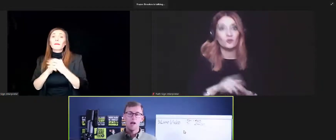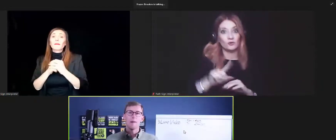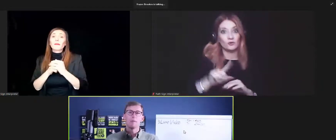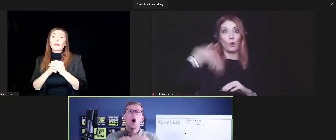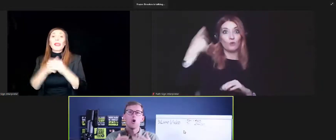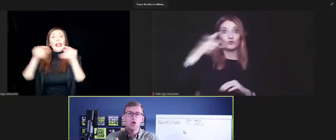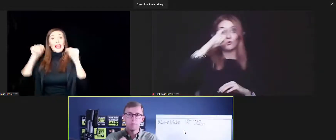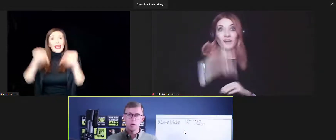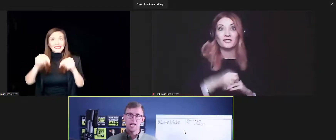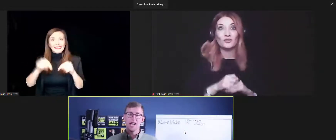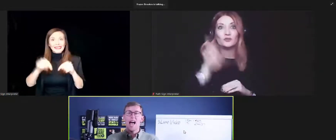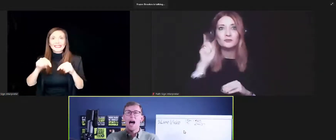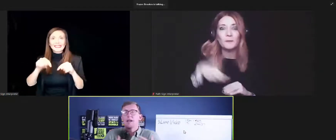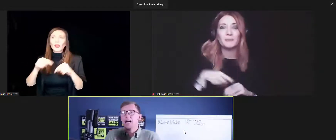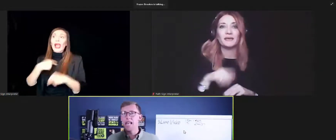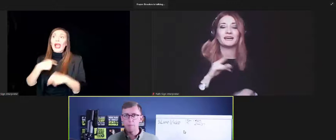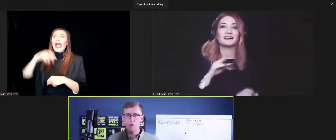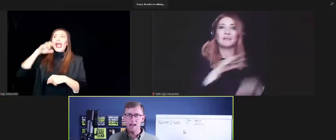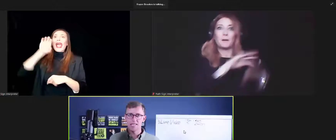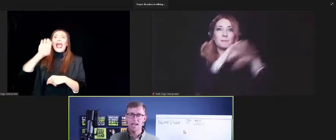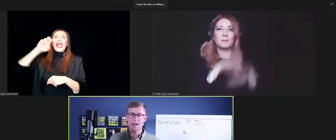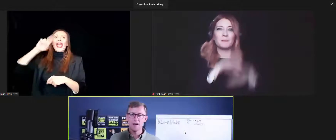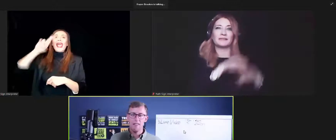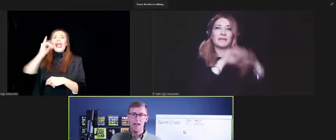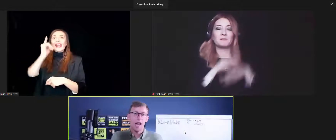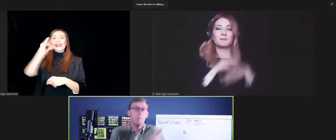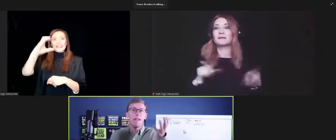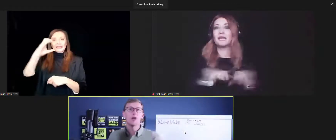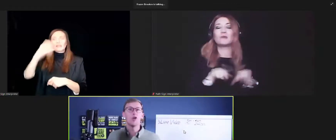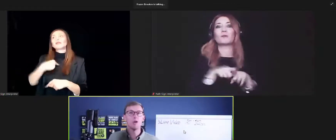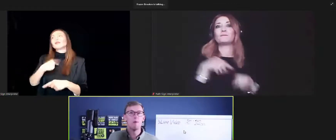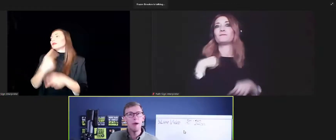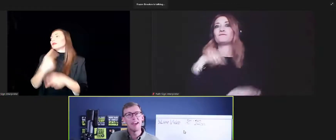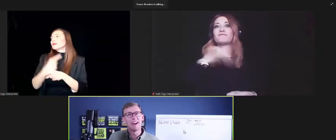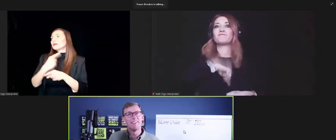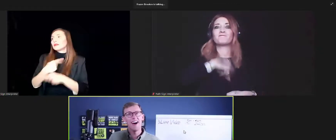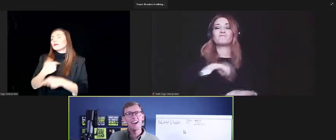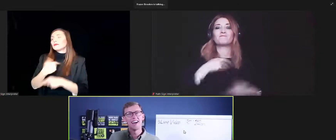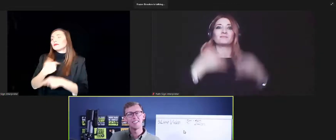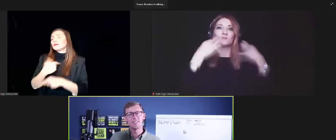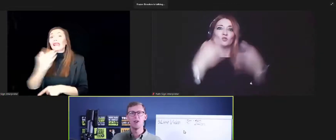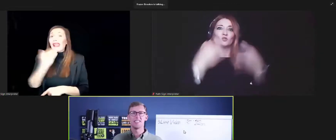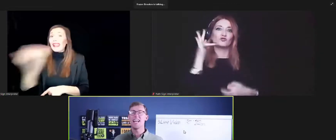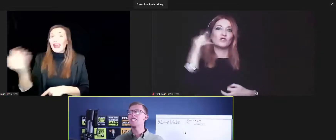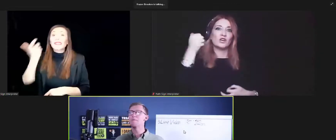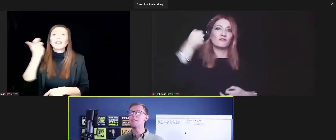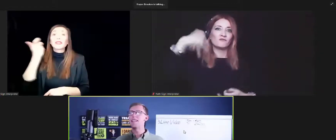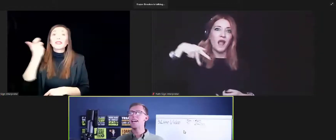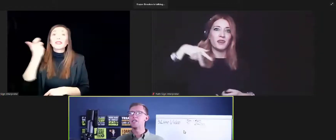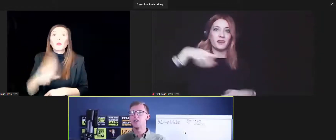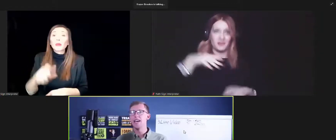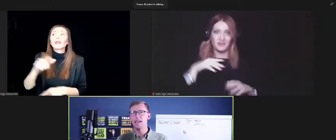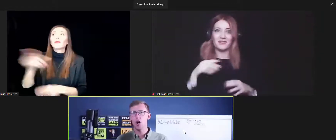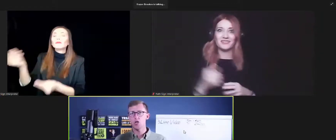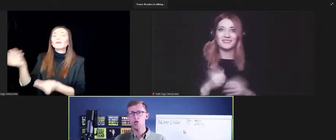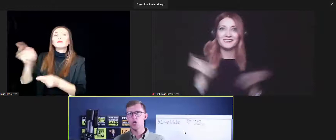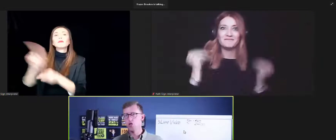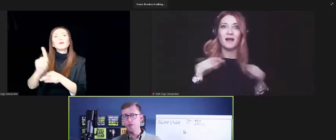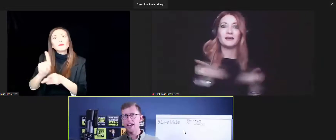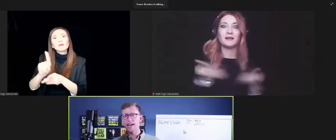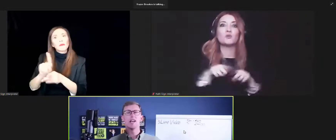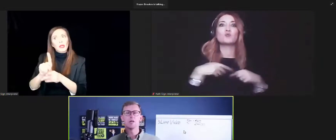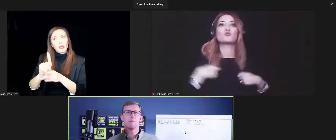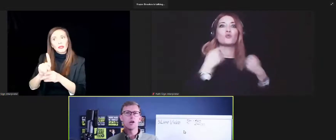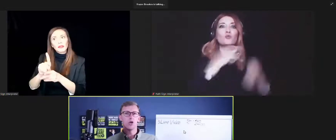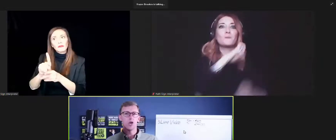value, I'm contributing, I'm collaborating, and I'm being a good human being, right? It's good. It's nice to be nice. It costs